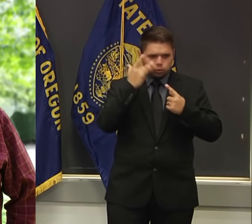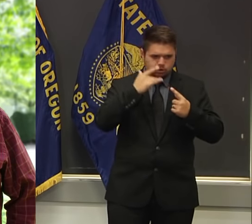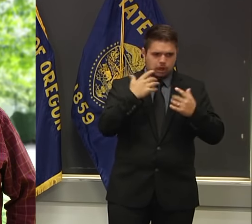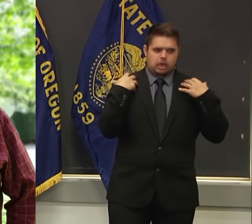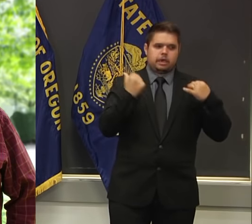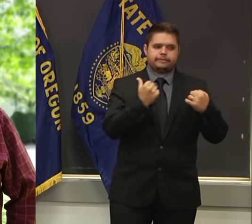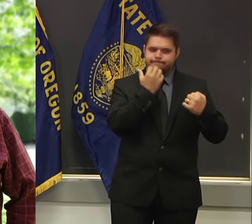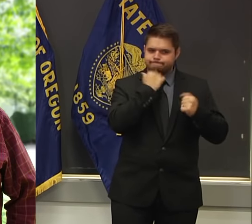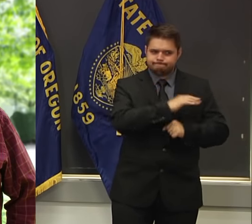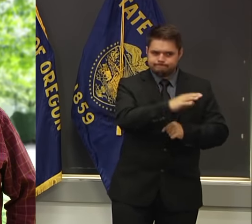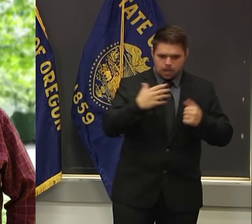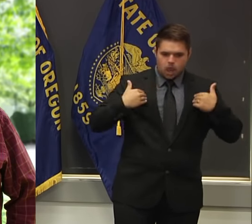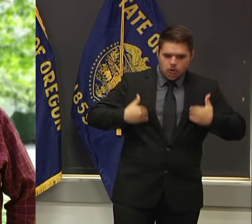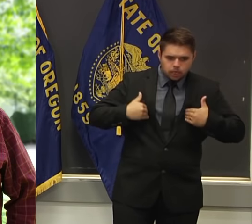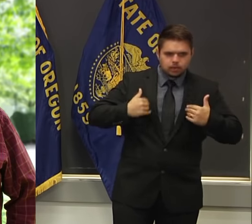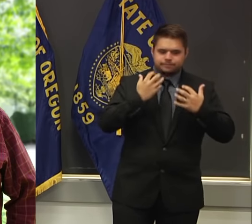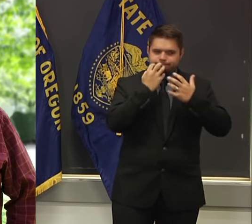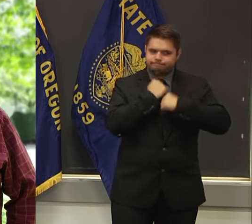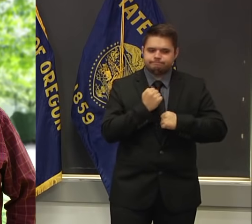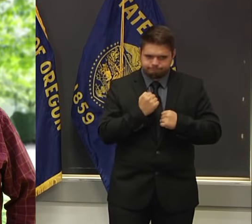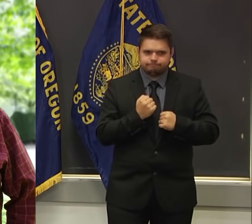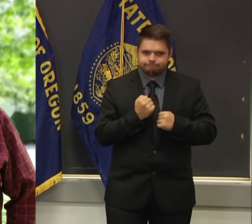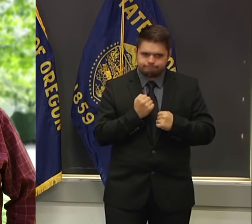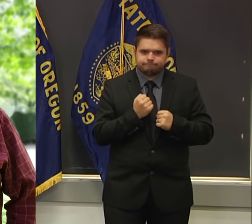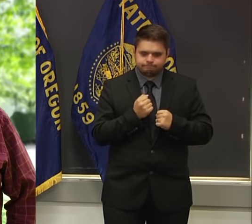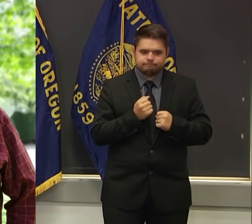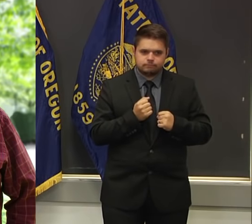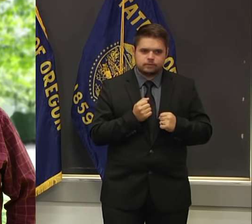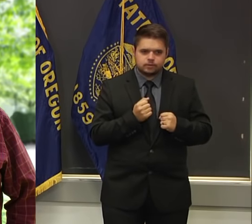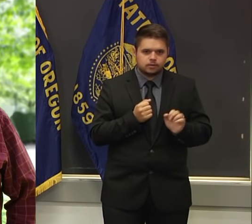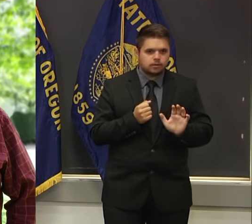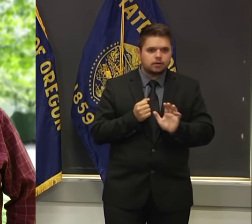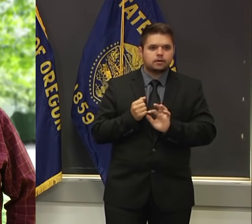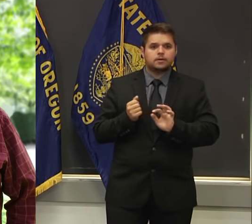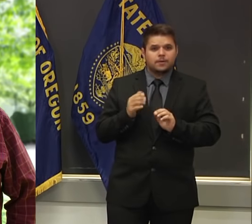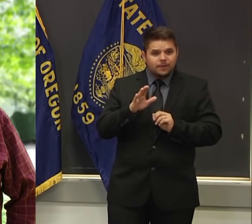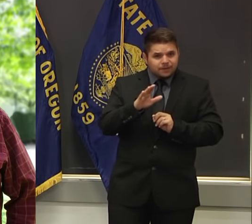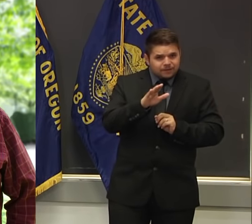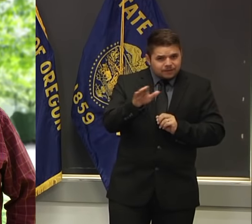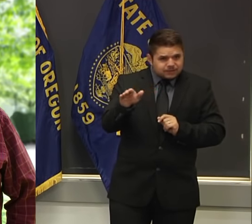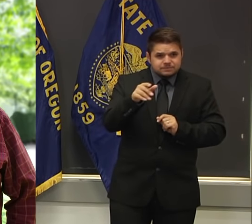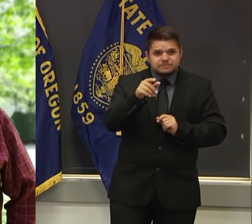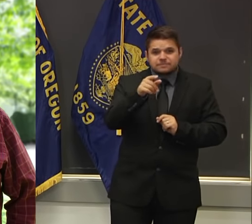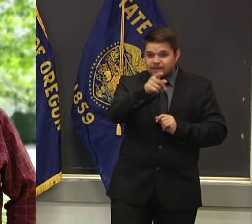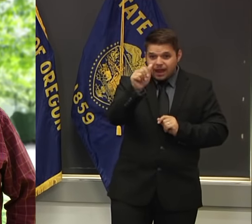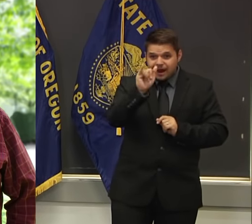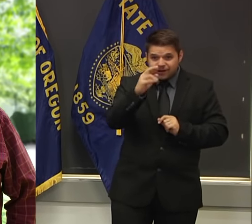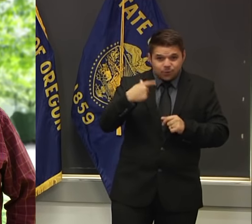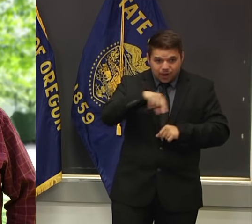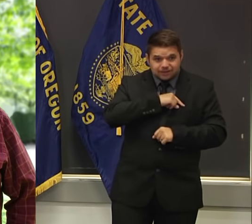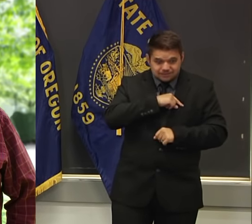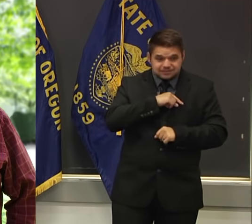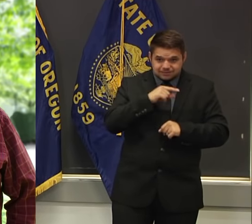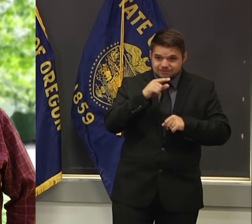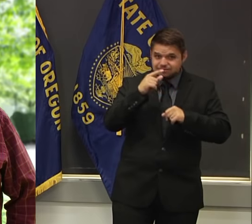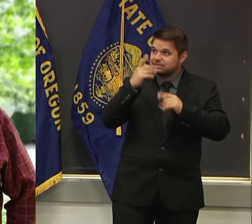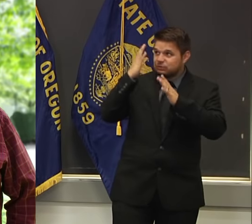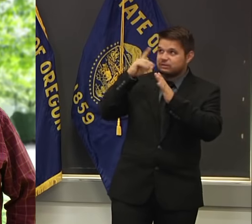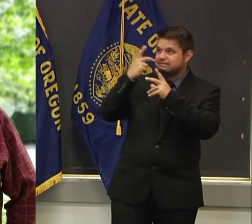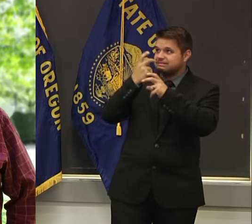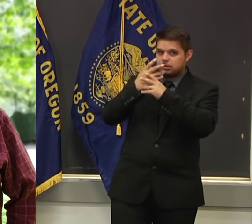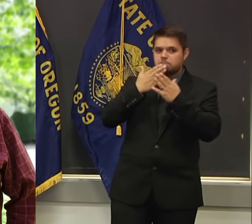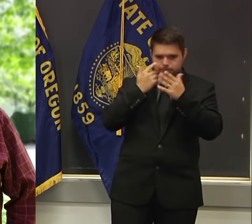of that recommendation increases the higher up that scale you go. The recommendation applies to every place where the air is unhealthy,